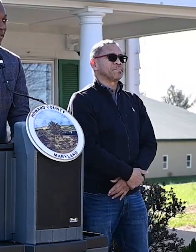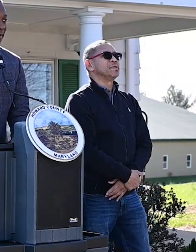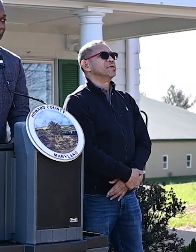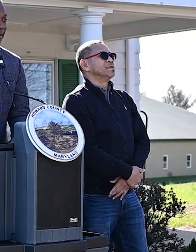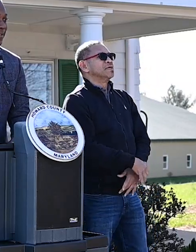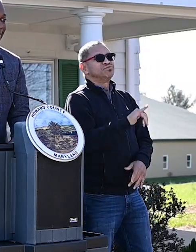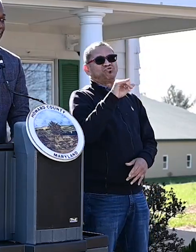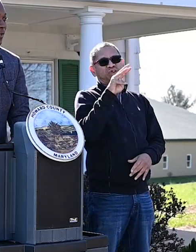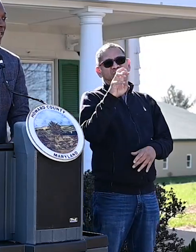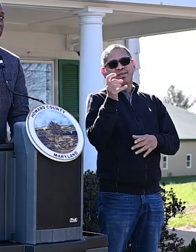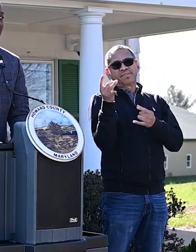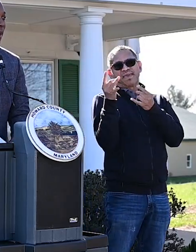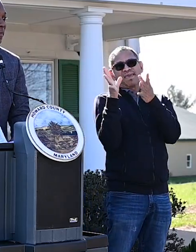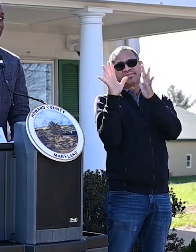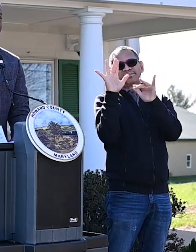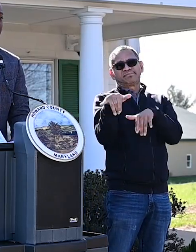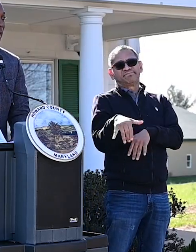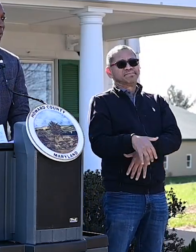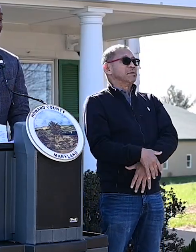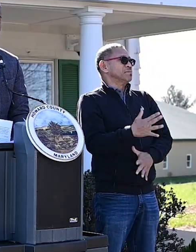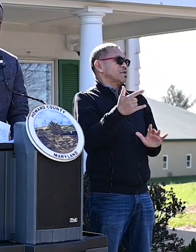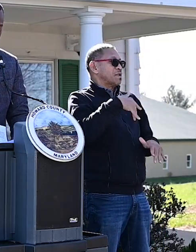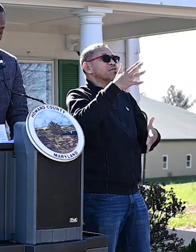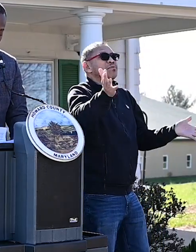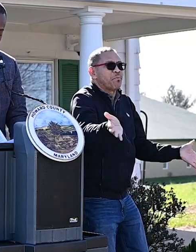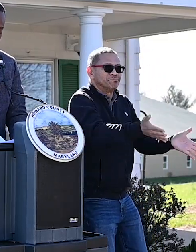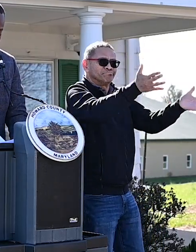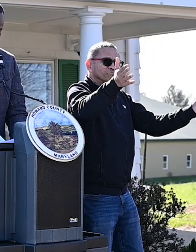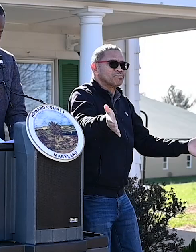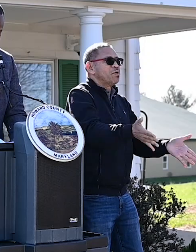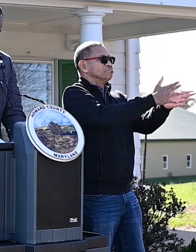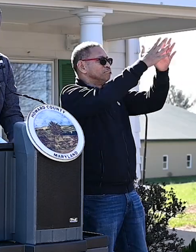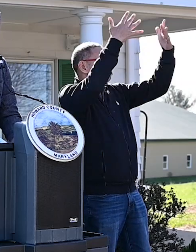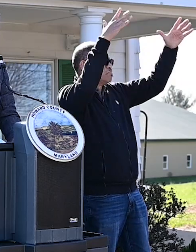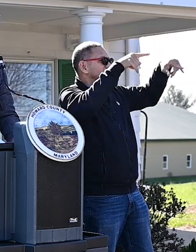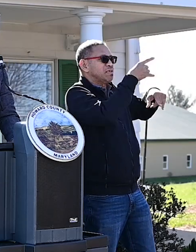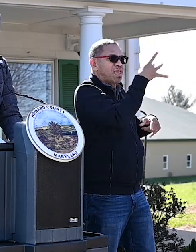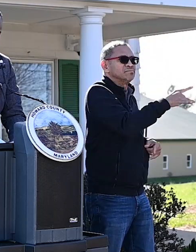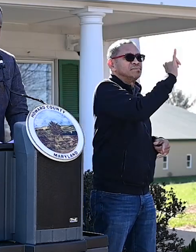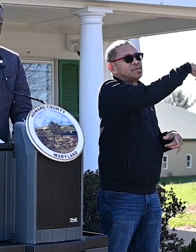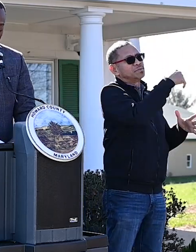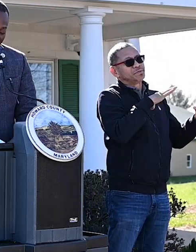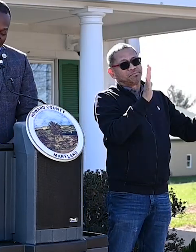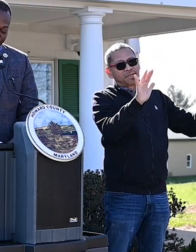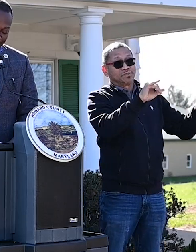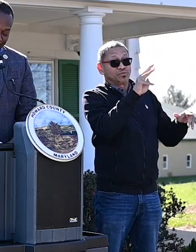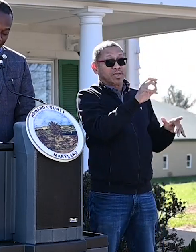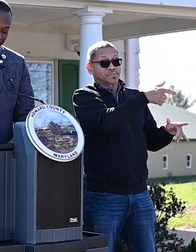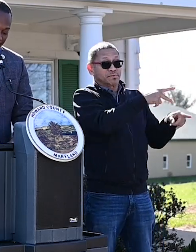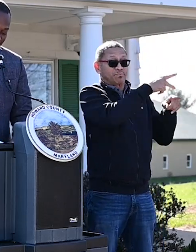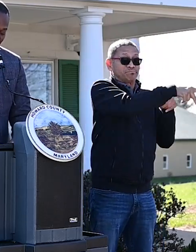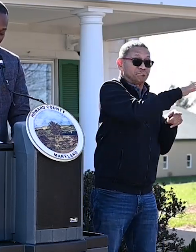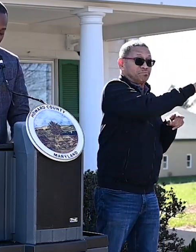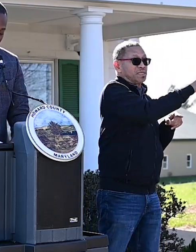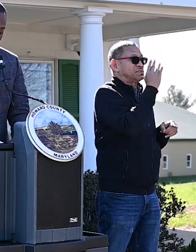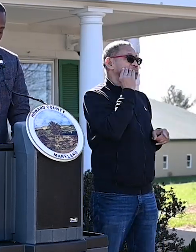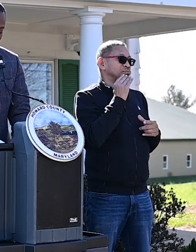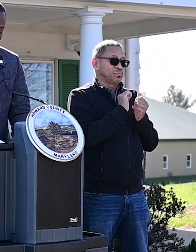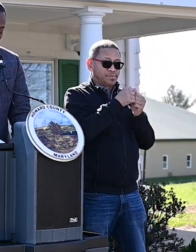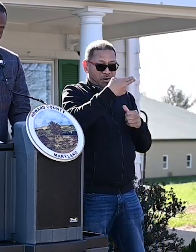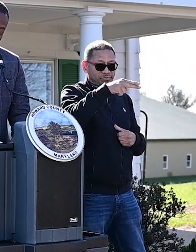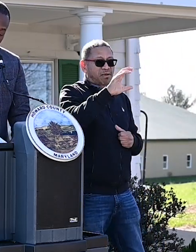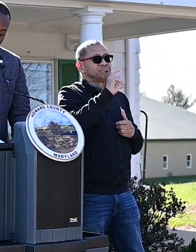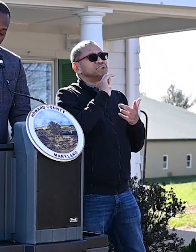James hates this. So keep it up. Keep it up. Clap louder. James's professional experience with Howard